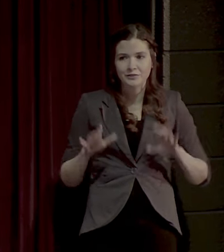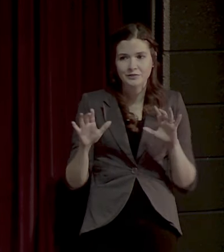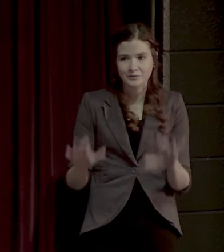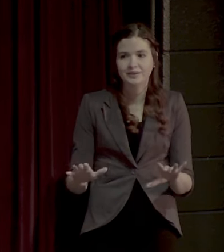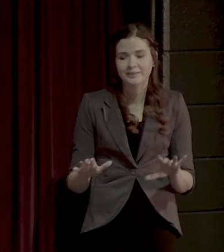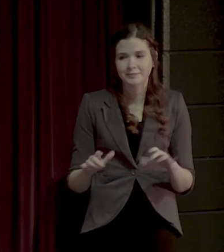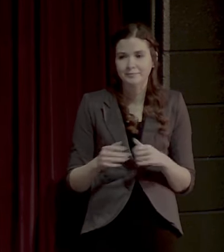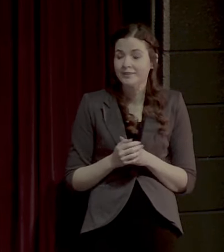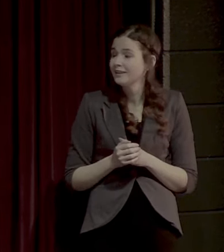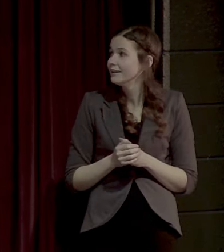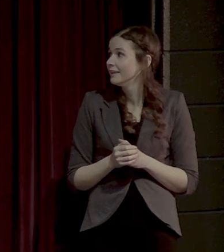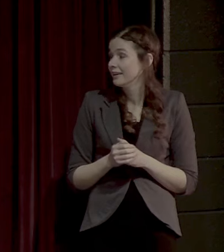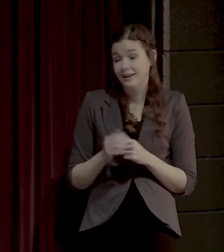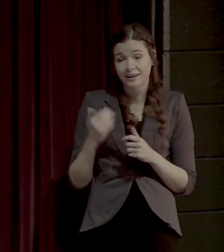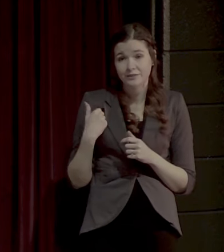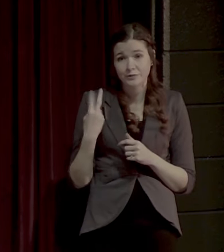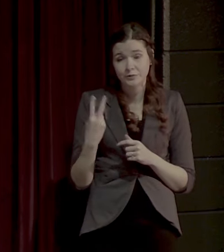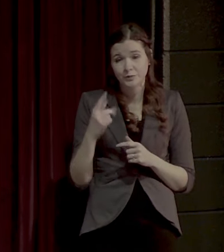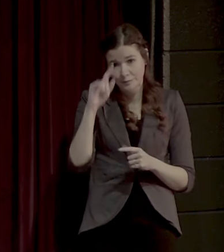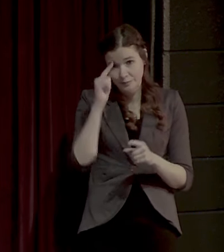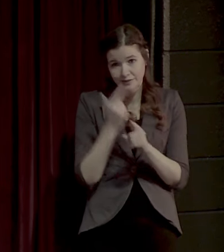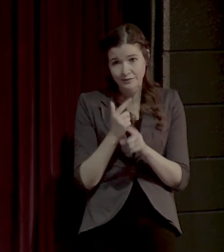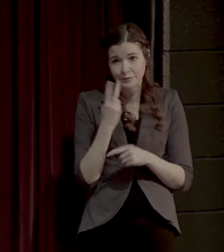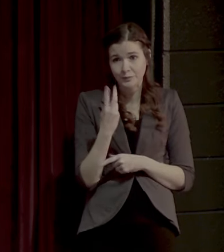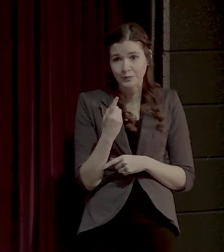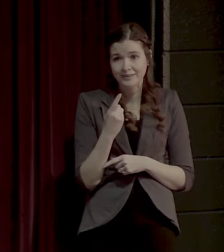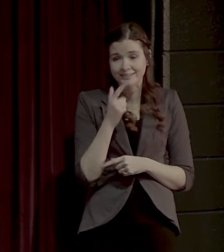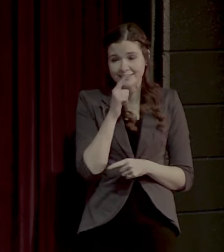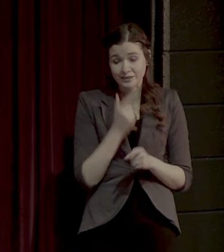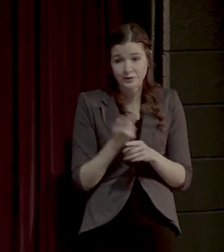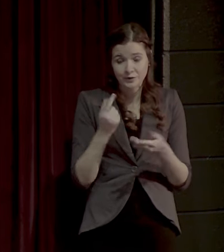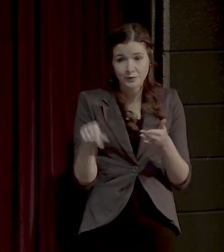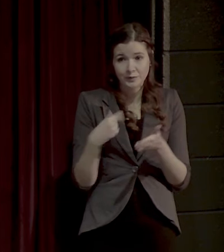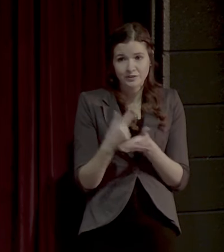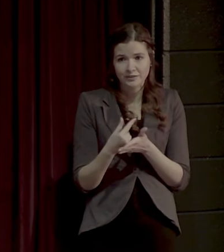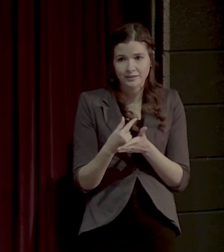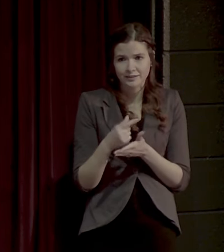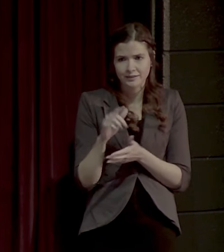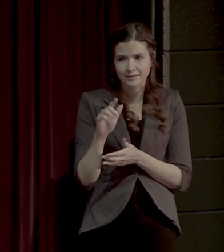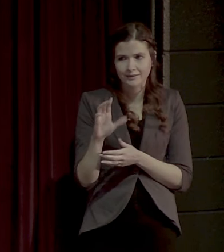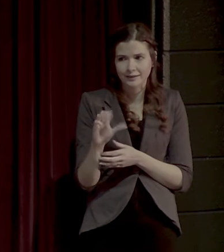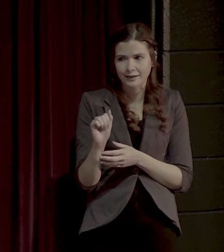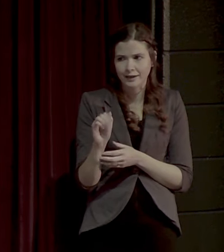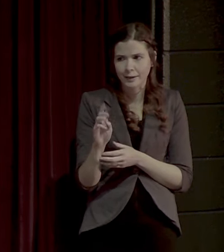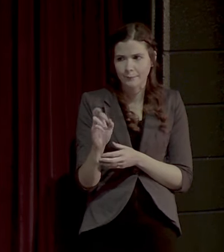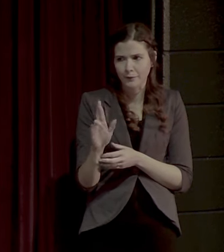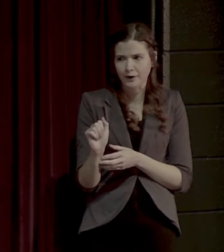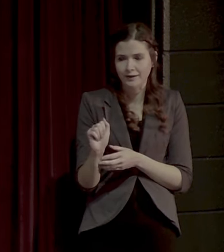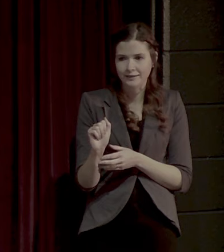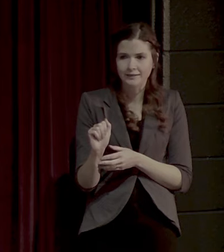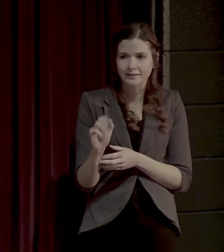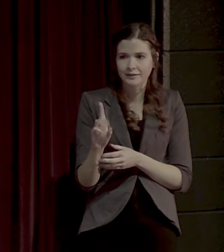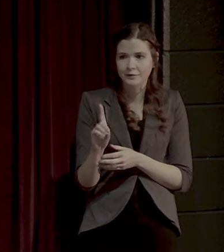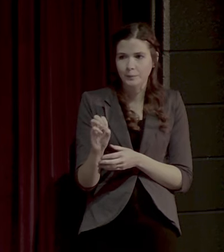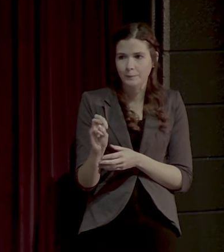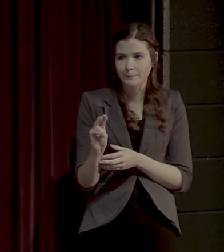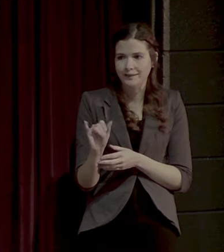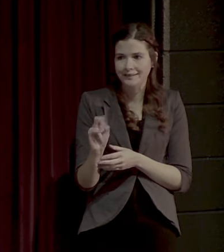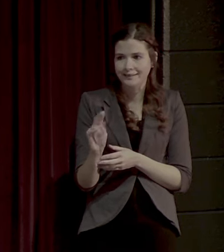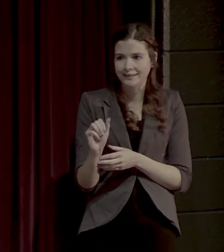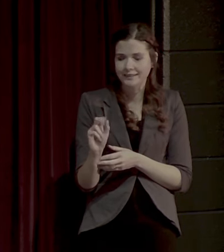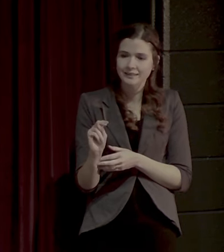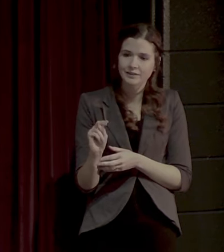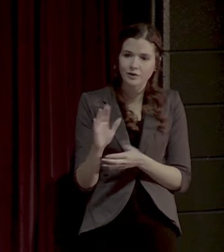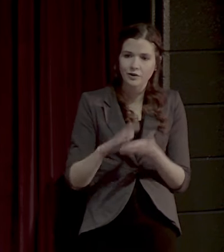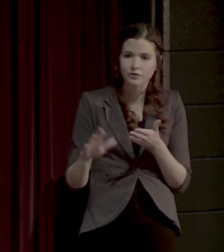and Damian Reimst and has two brothers and one sister. He graduated from Cabra Dominican College in 2017. There,